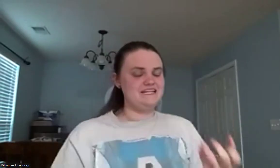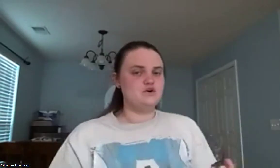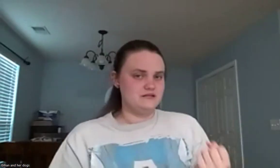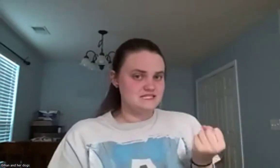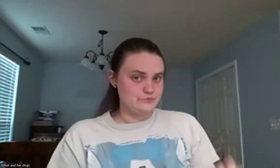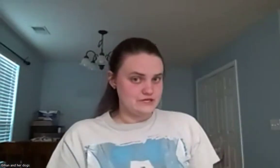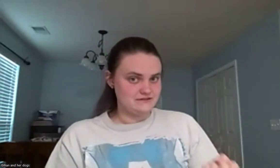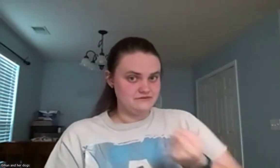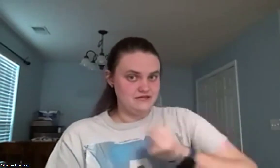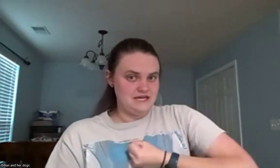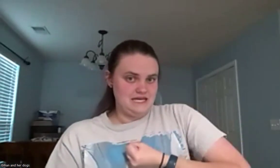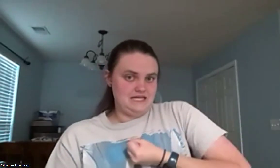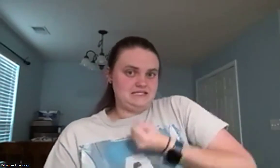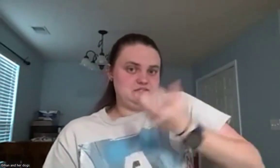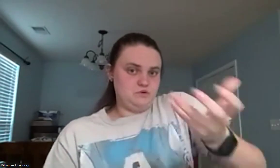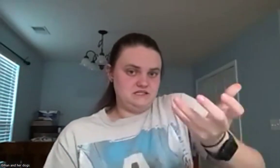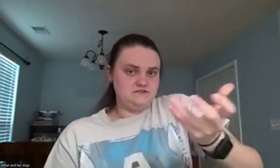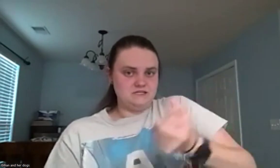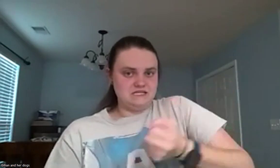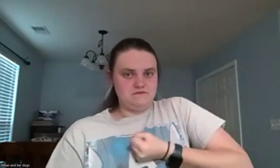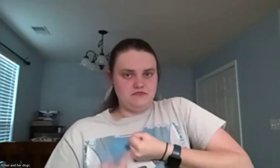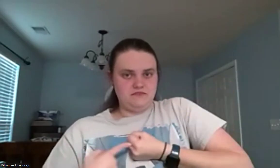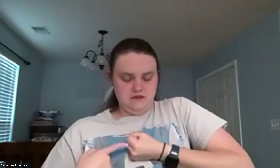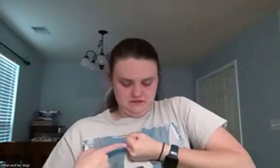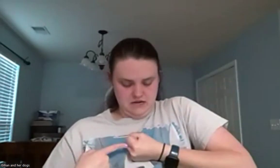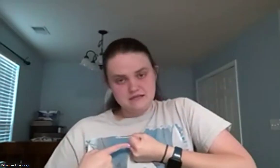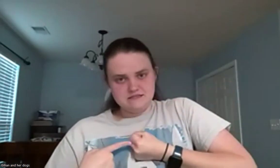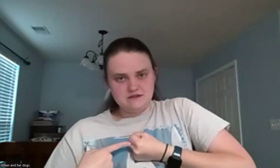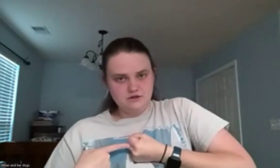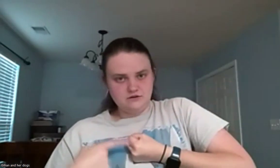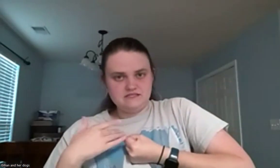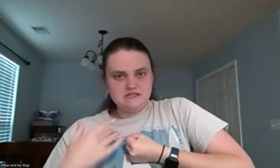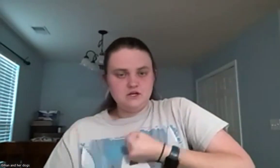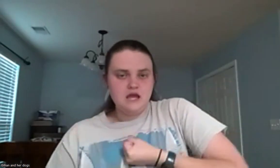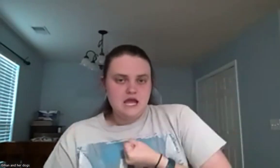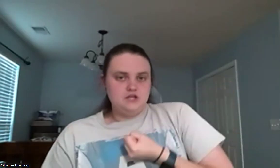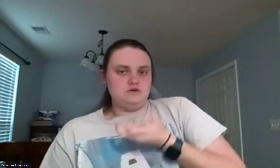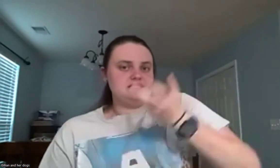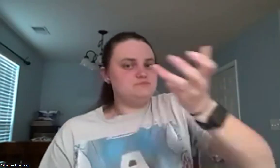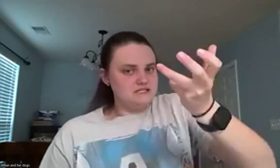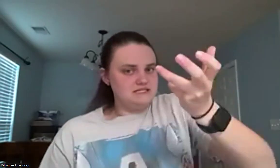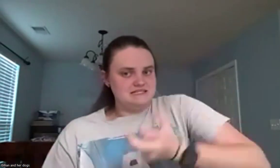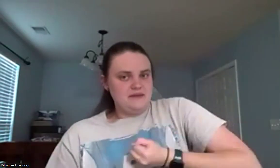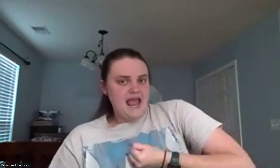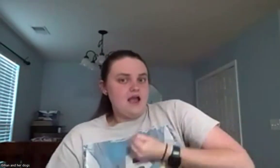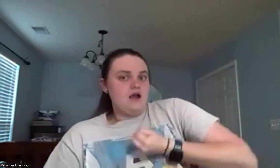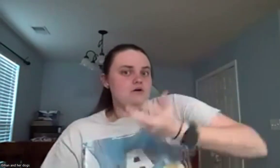called expressive. Expressive. So it's like you have a S and you're in the center and you're expressing it. It's coming out of